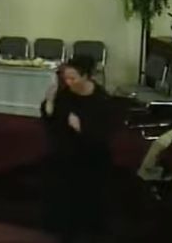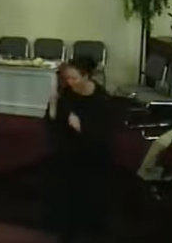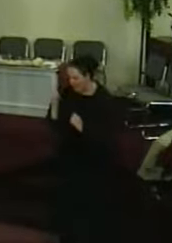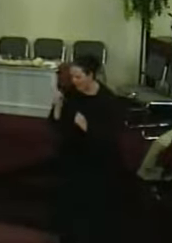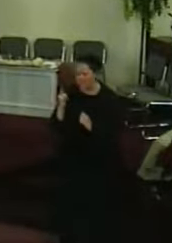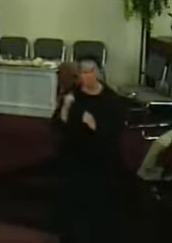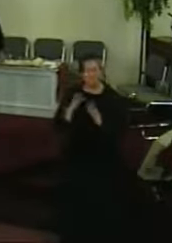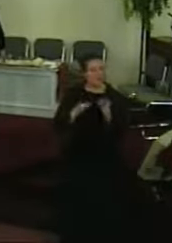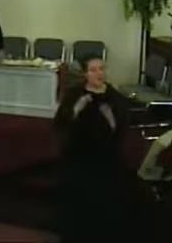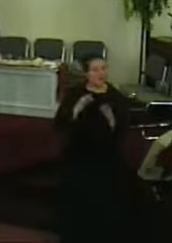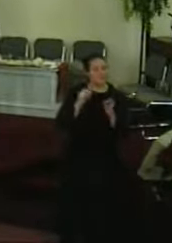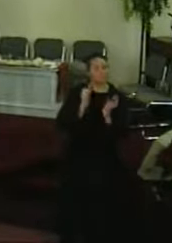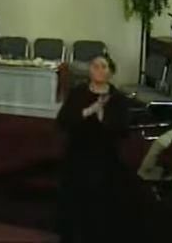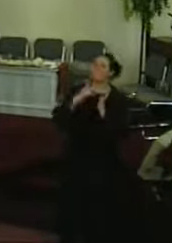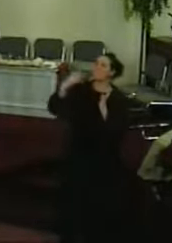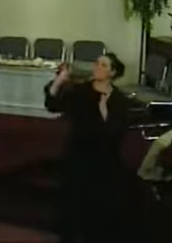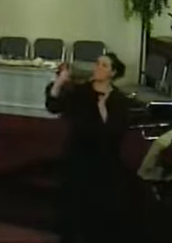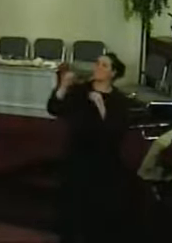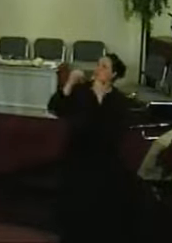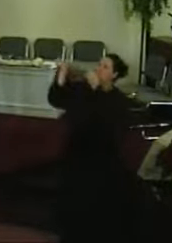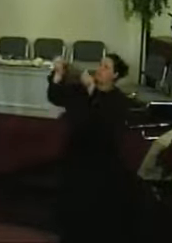if the Word says it, I believe it.